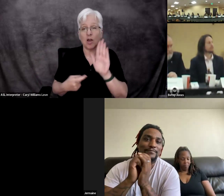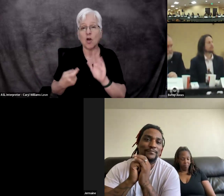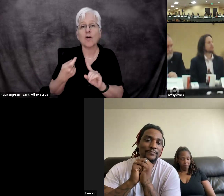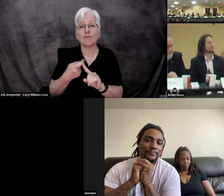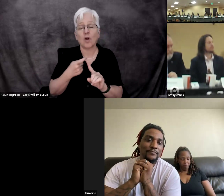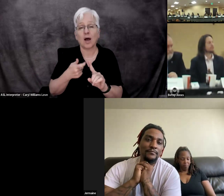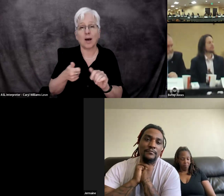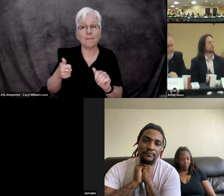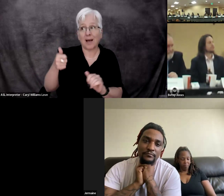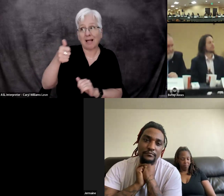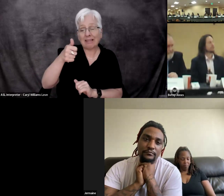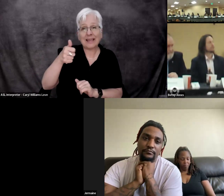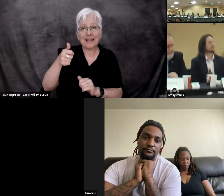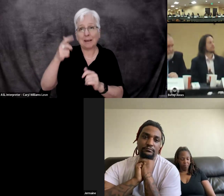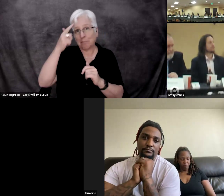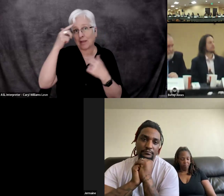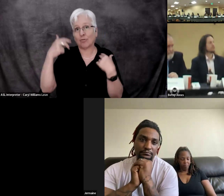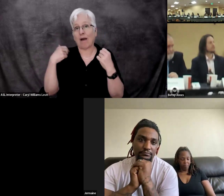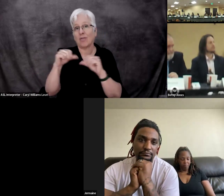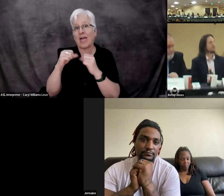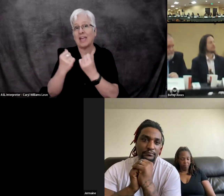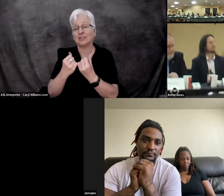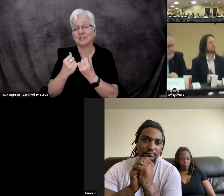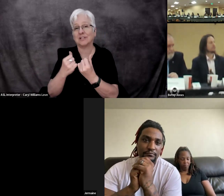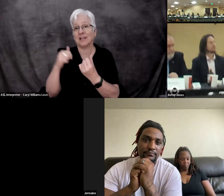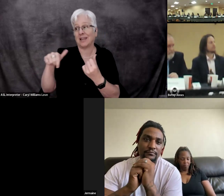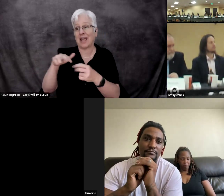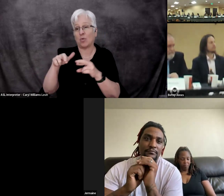mental health agency in a region, from their director of services.